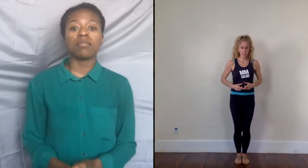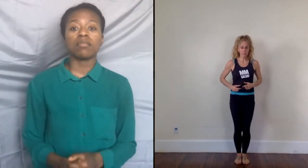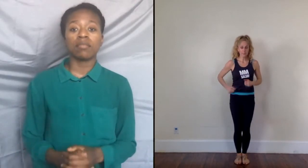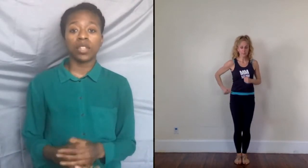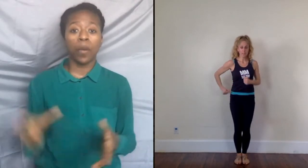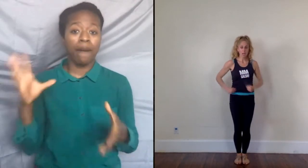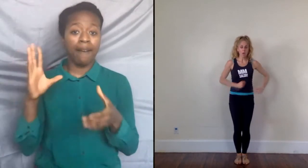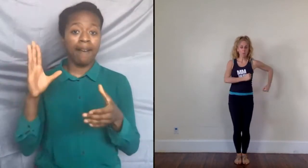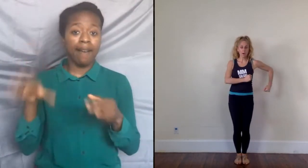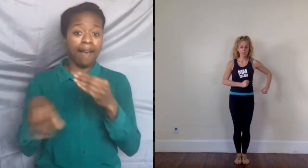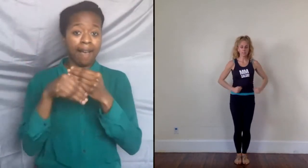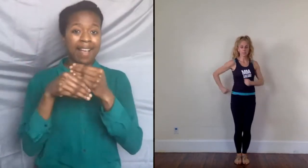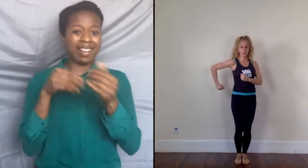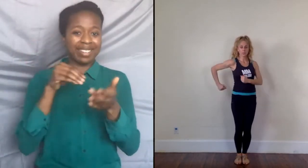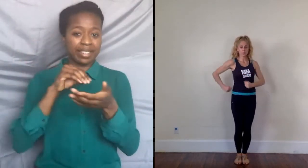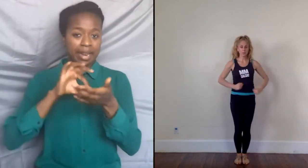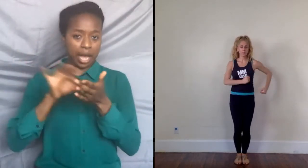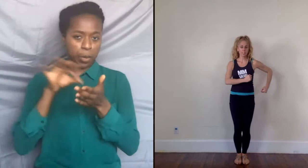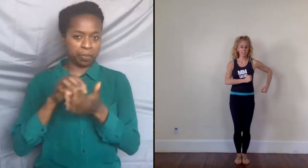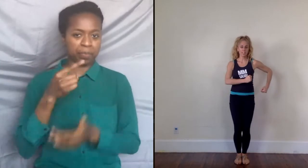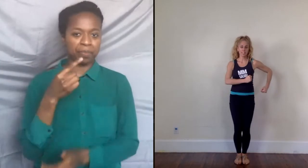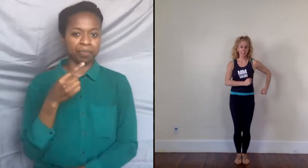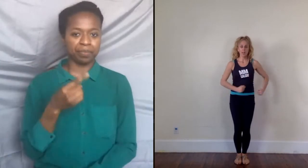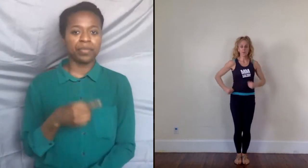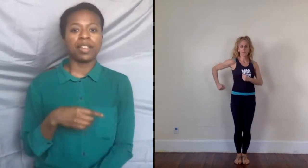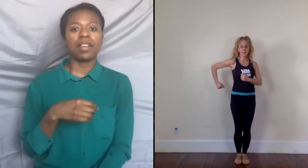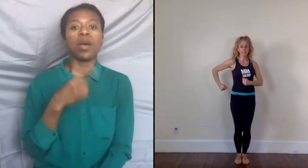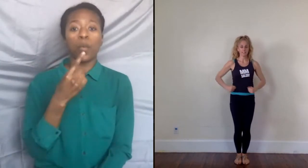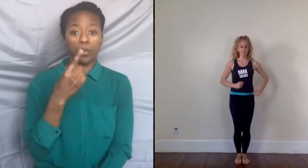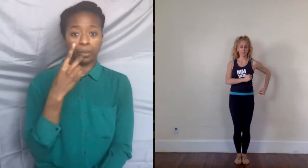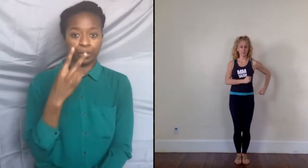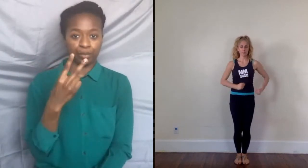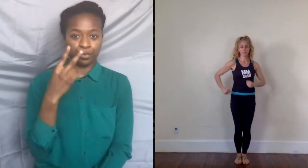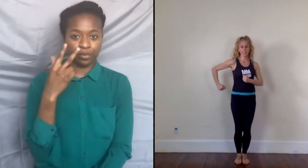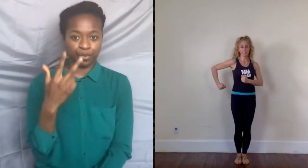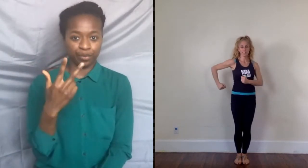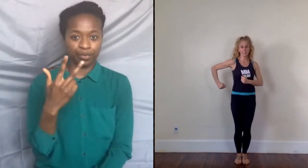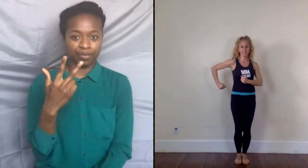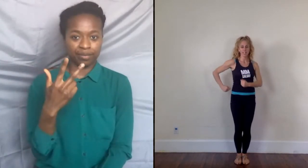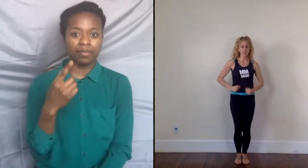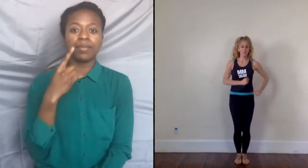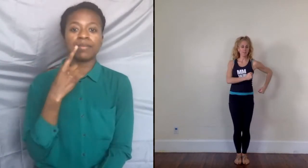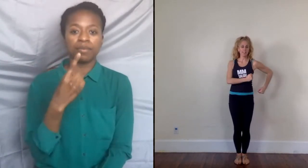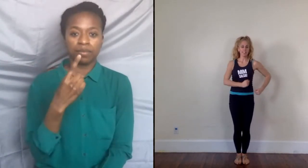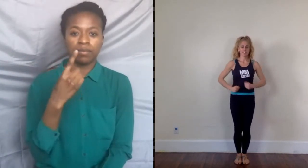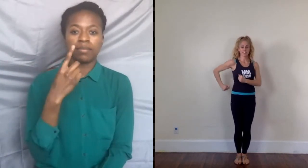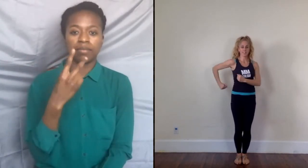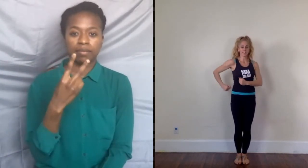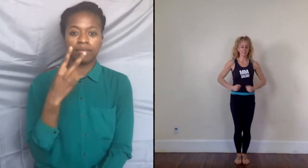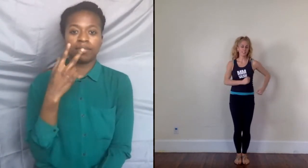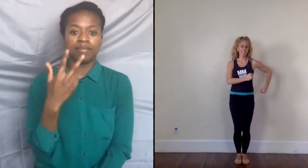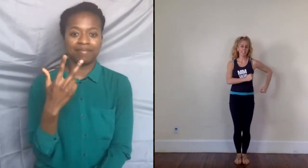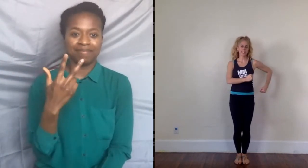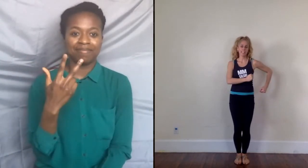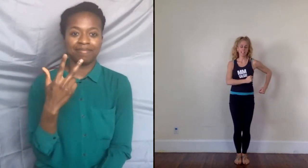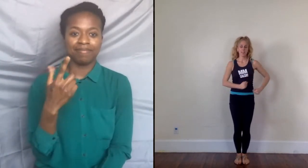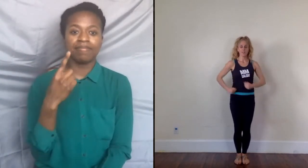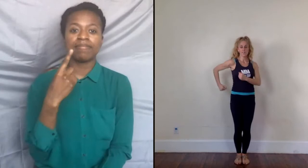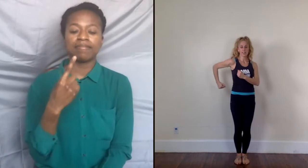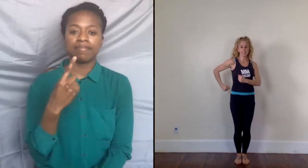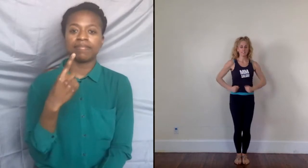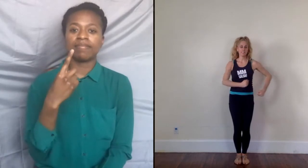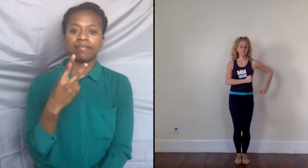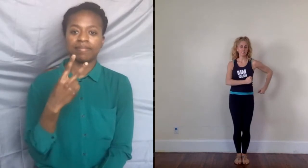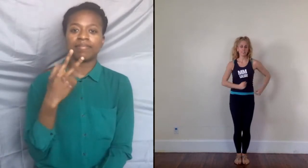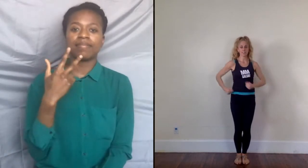3. 1, 2, 3. 1, 2, 3. 1, 2, 3.